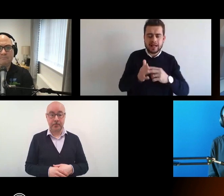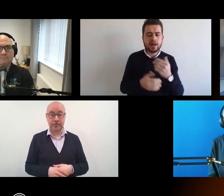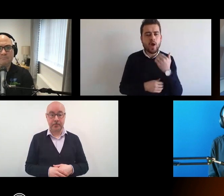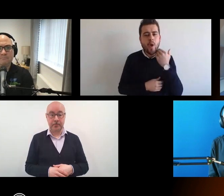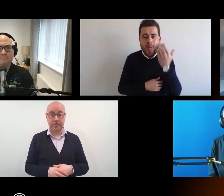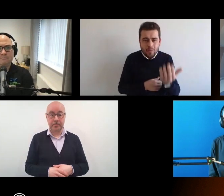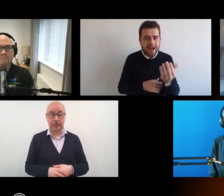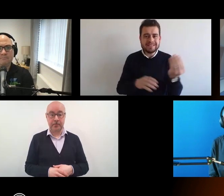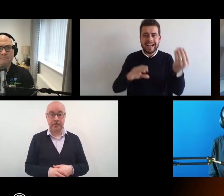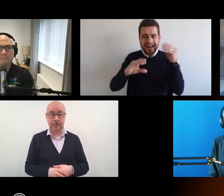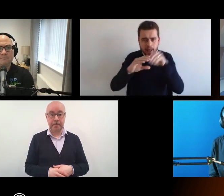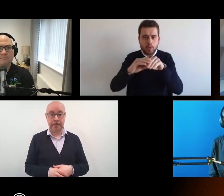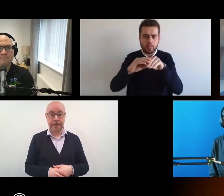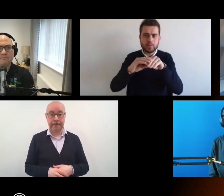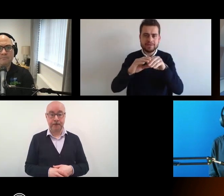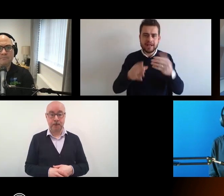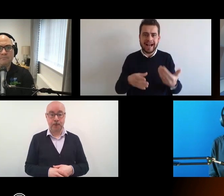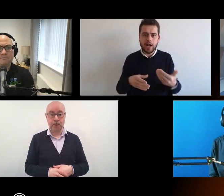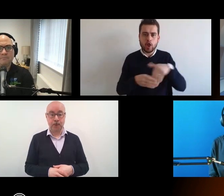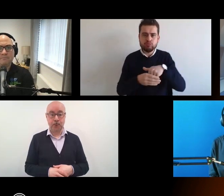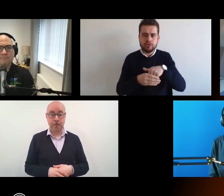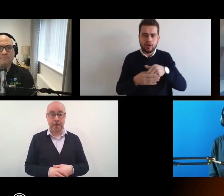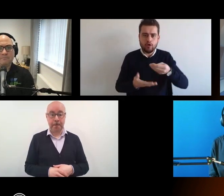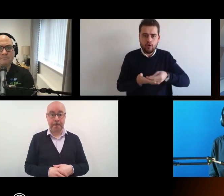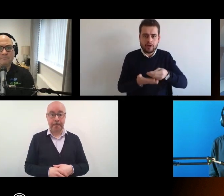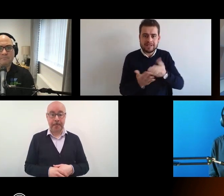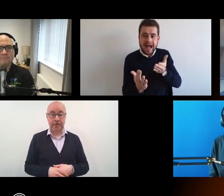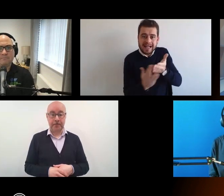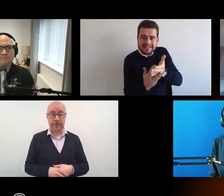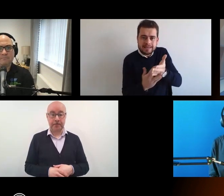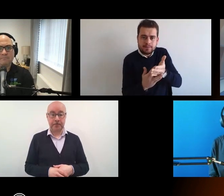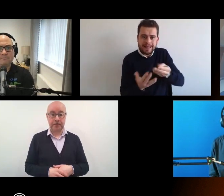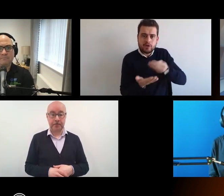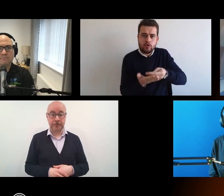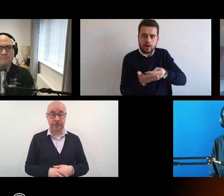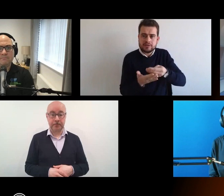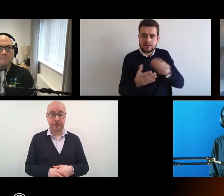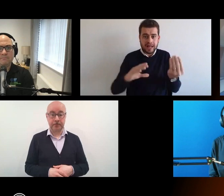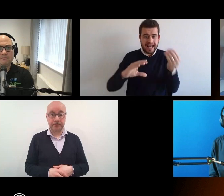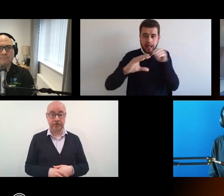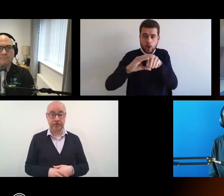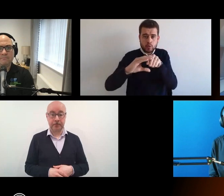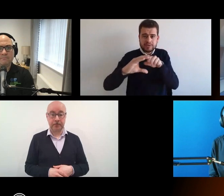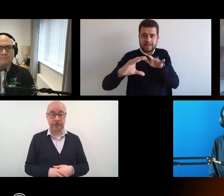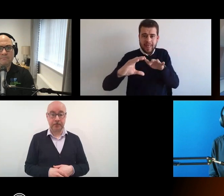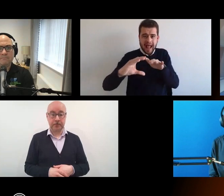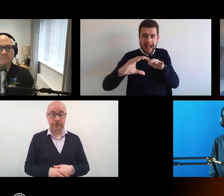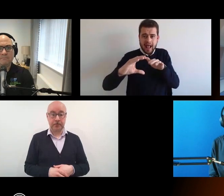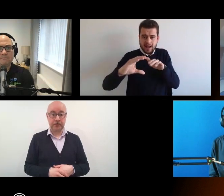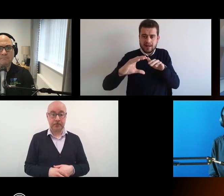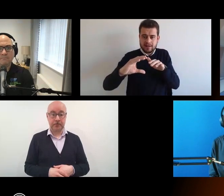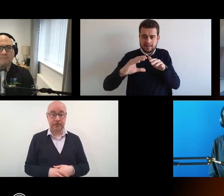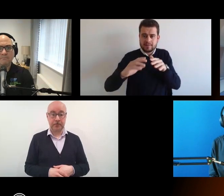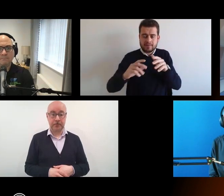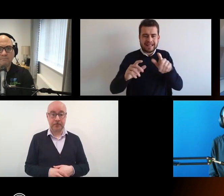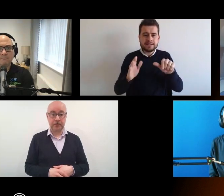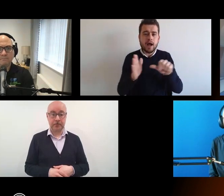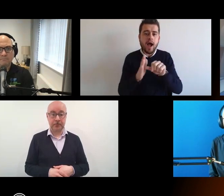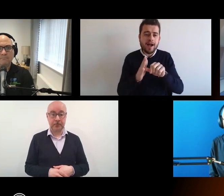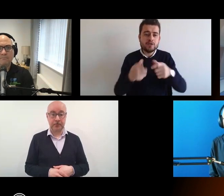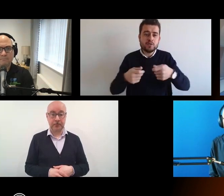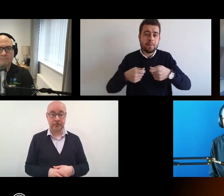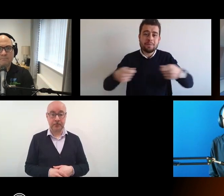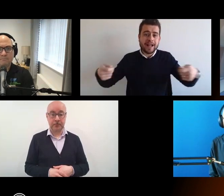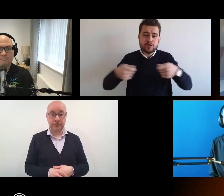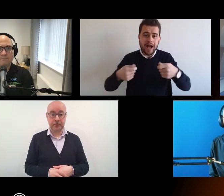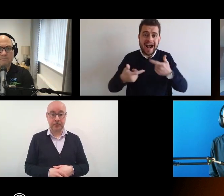if you think about the annual budget, just at the beginning, include costs for accessibility. Just at the start